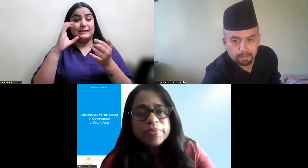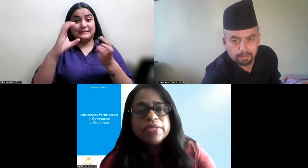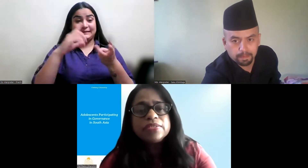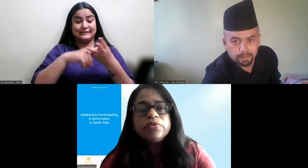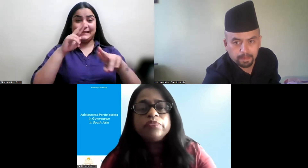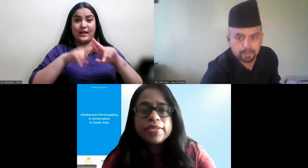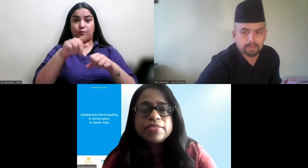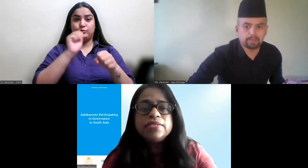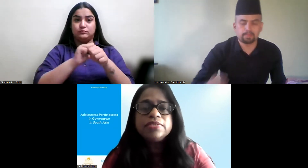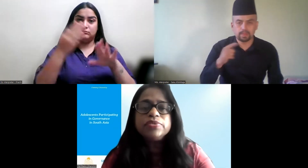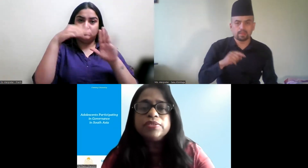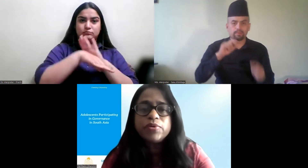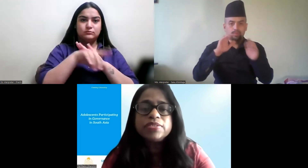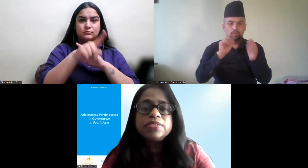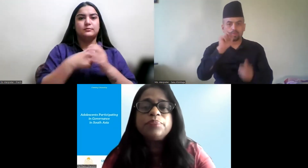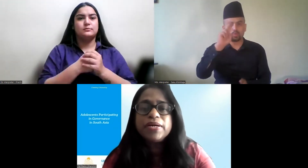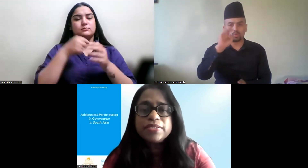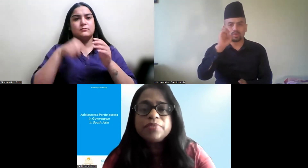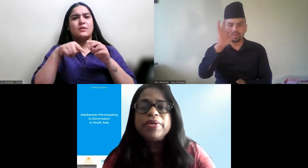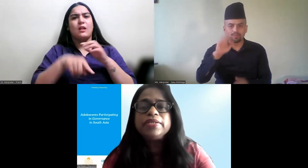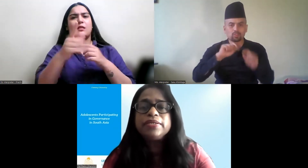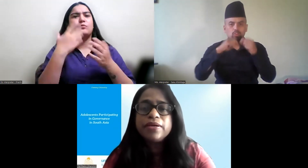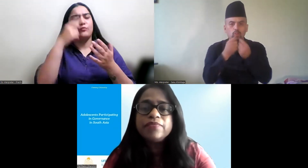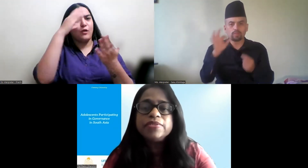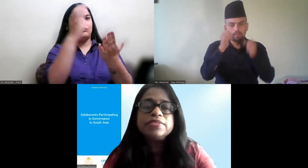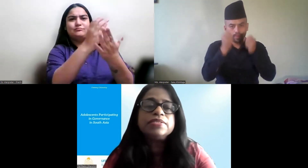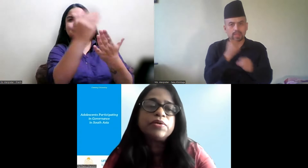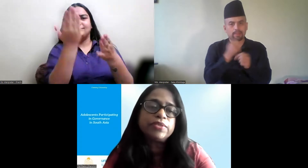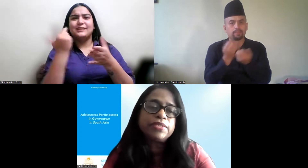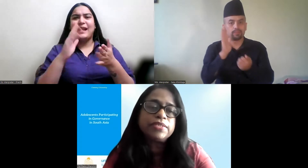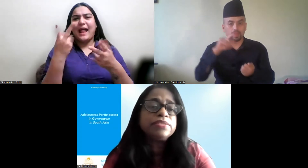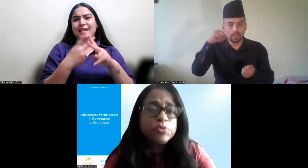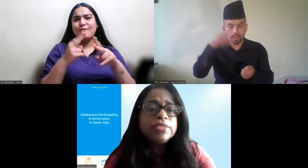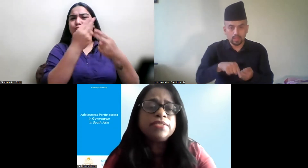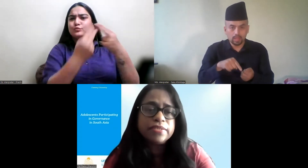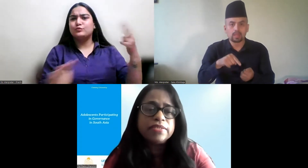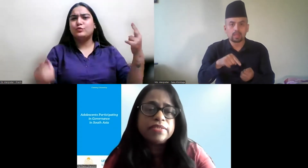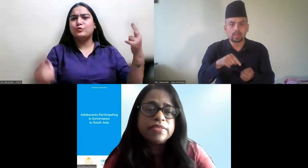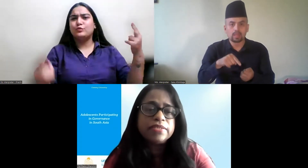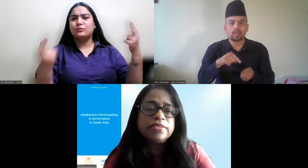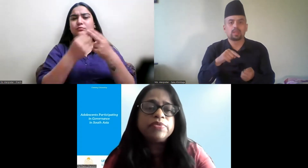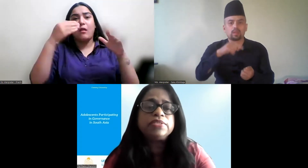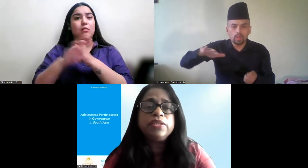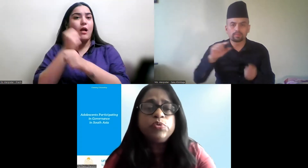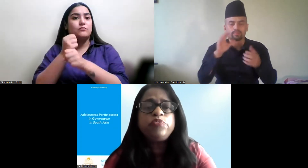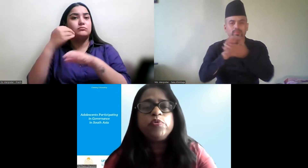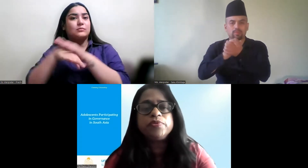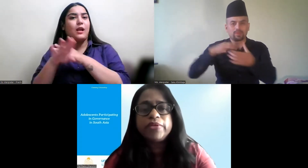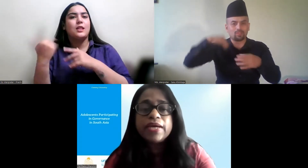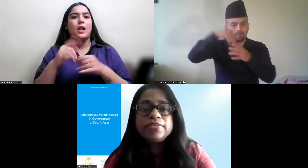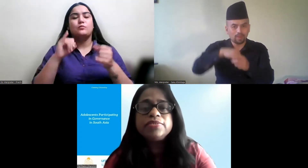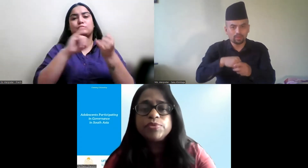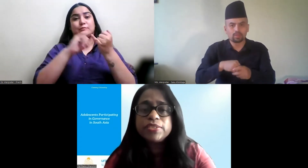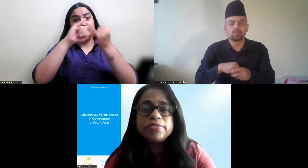this dissemination of case studies on adolescents participating in governance in South Asia. It's a unique series with new forms